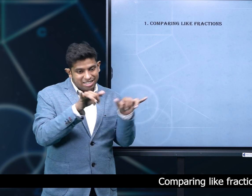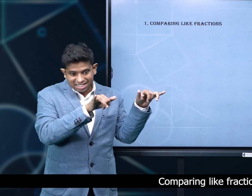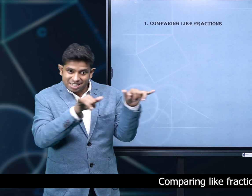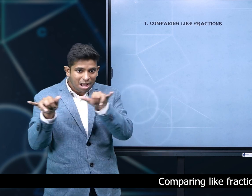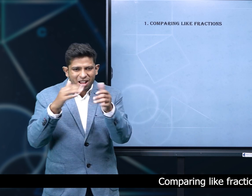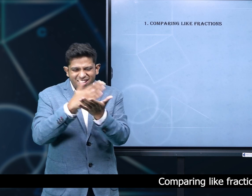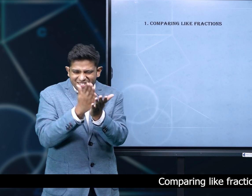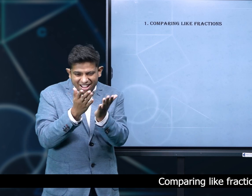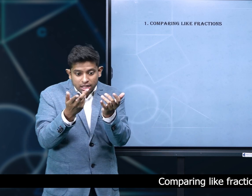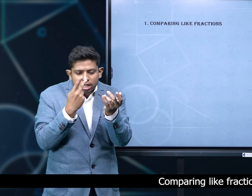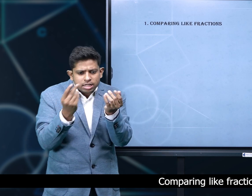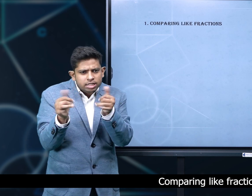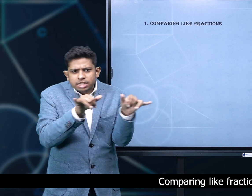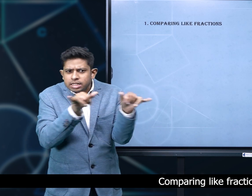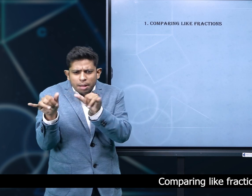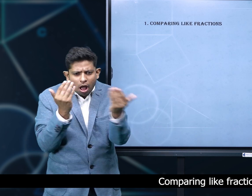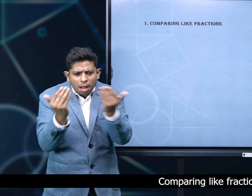Comparing like fractions.